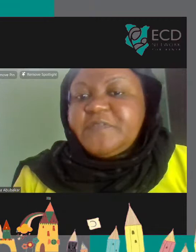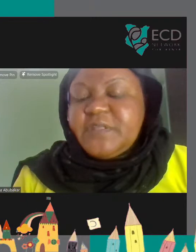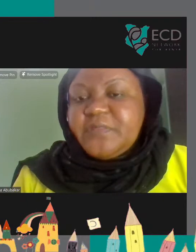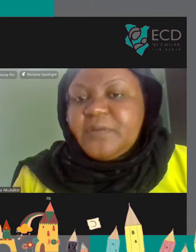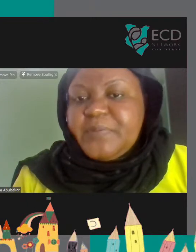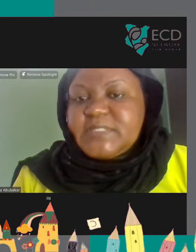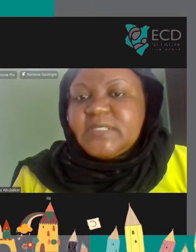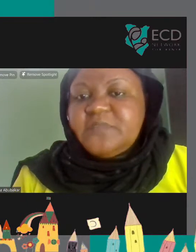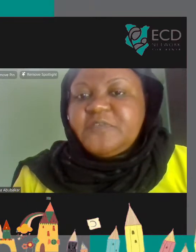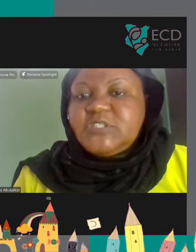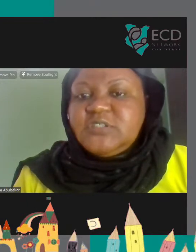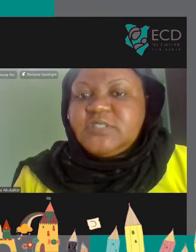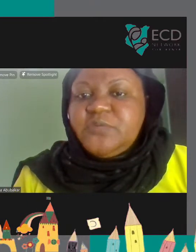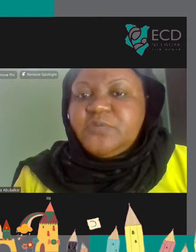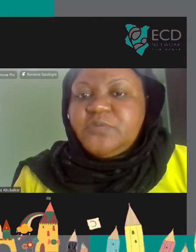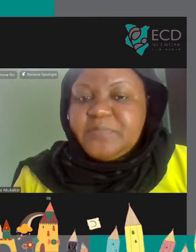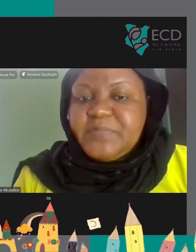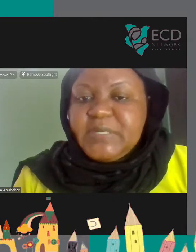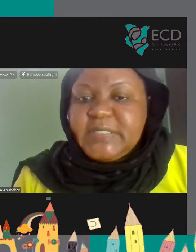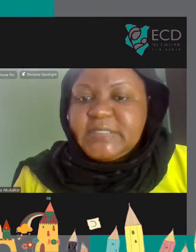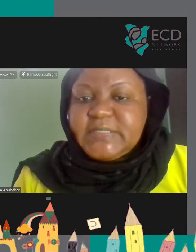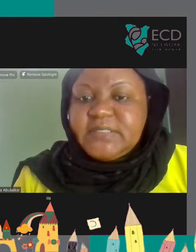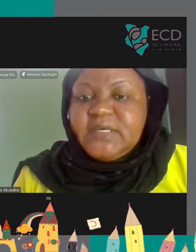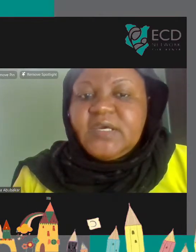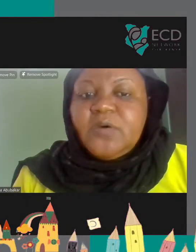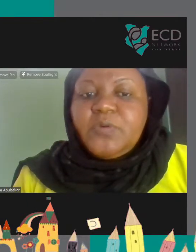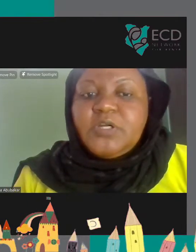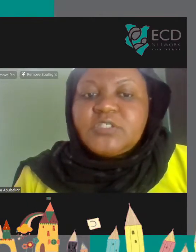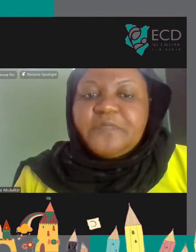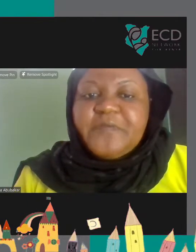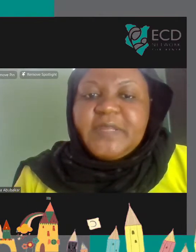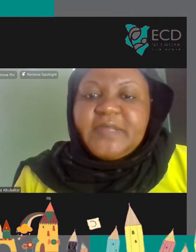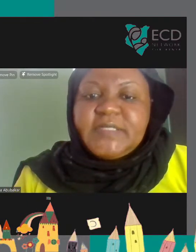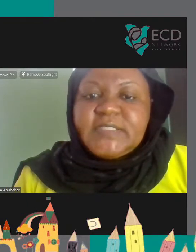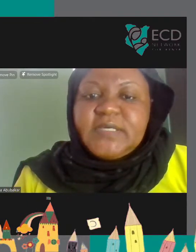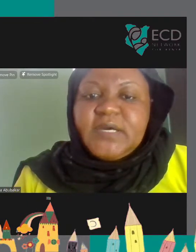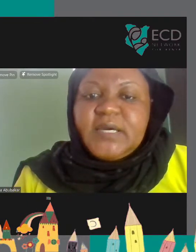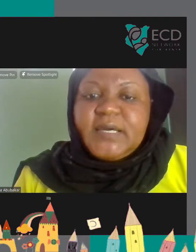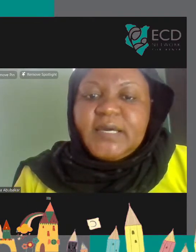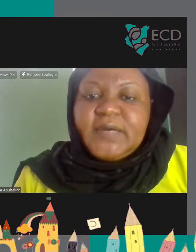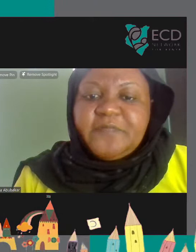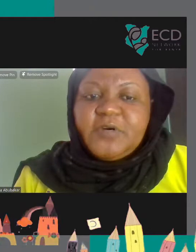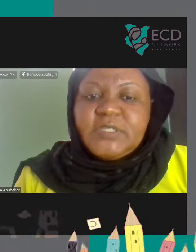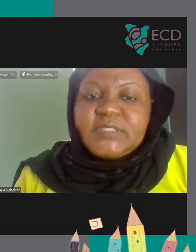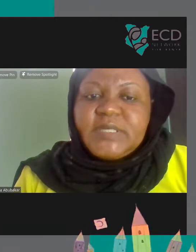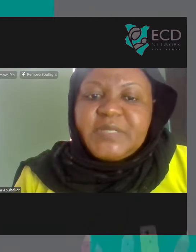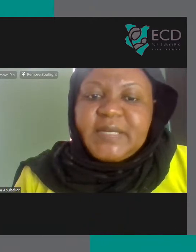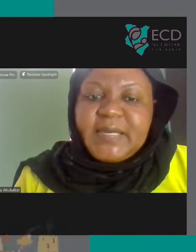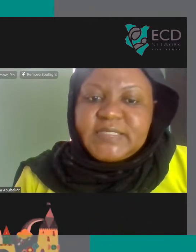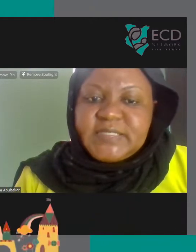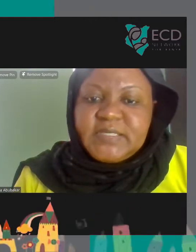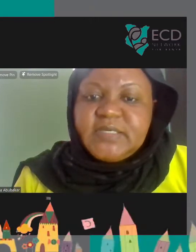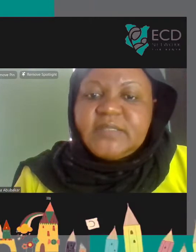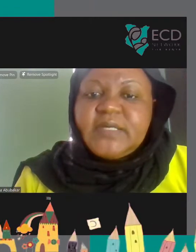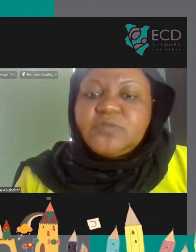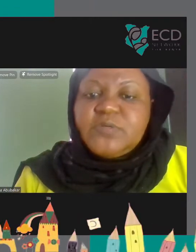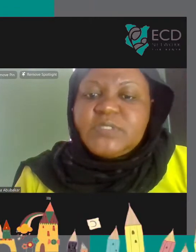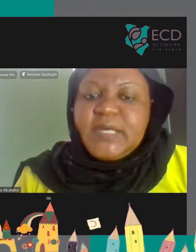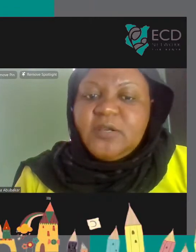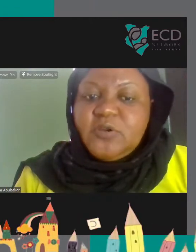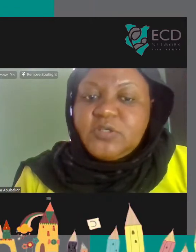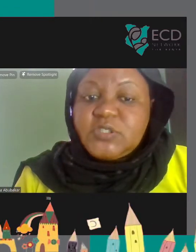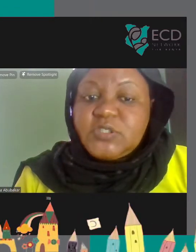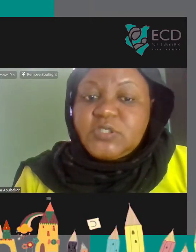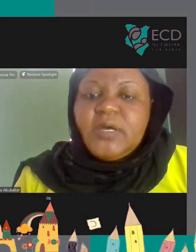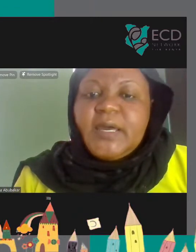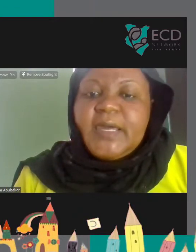and 53% for children with disability. We also find that for something like singing, that was